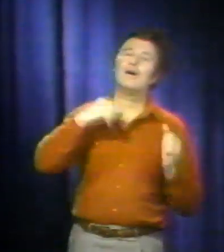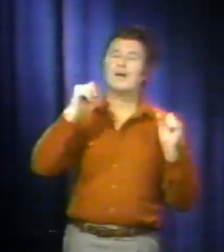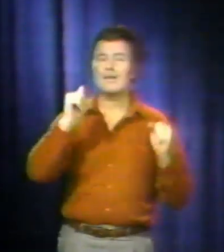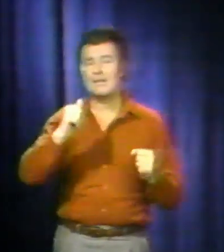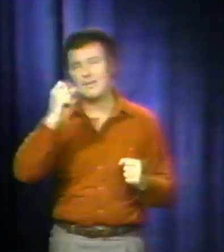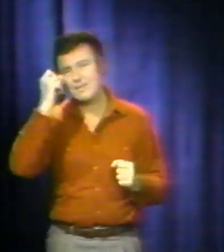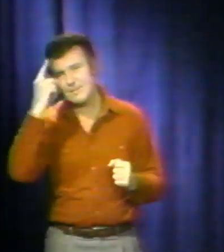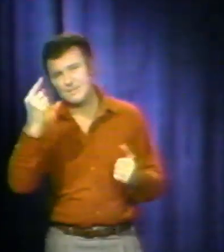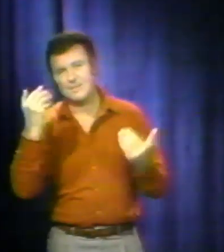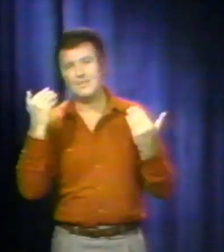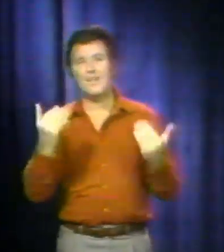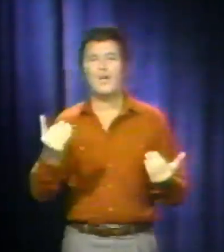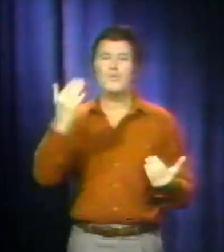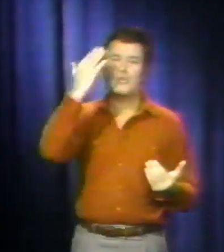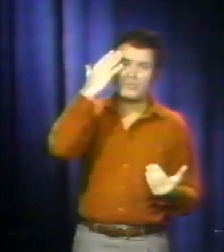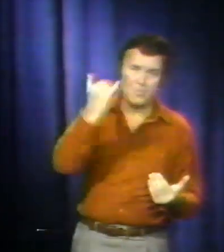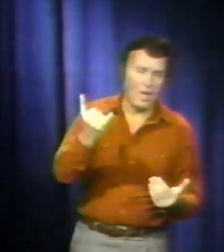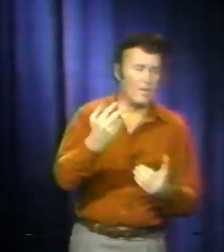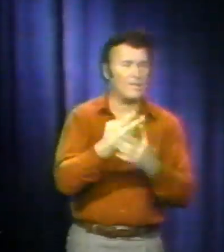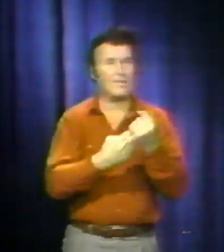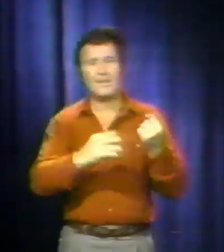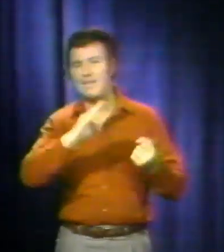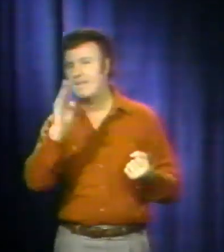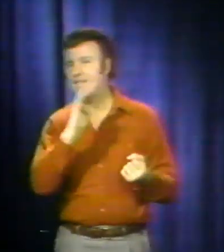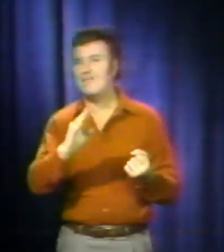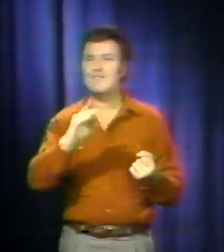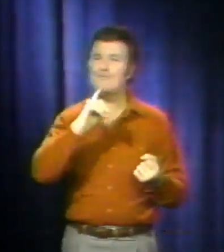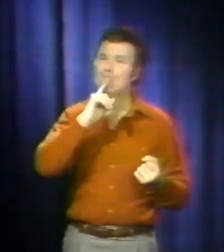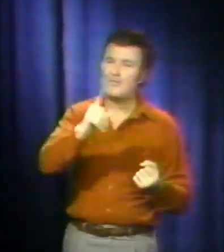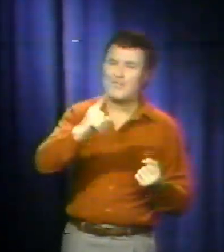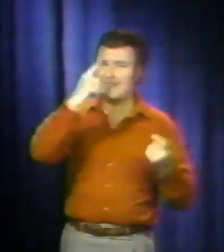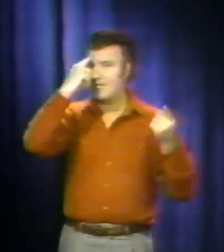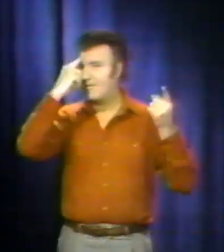Oh, I can understand now why they both never really agreed,